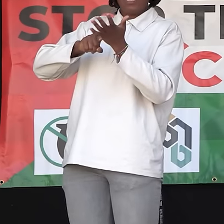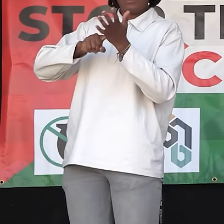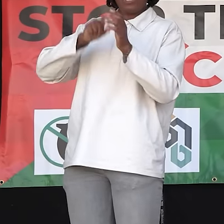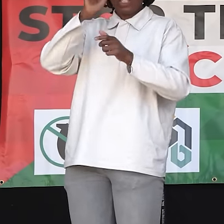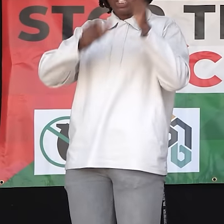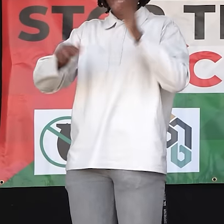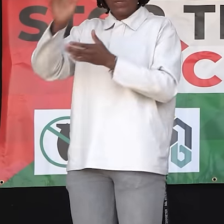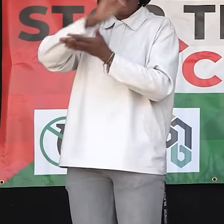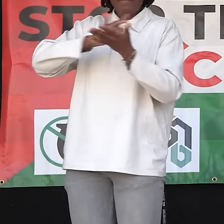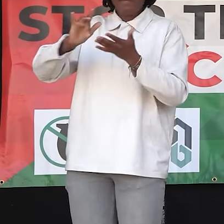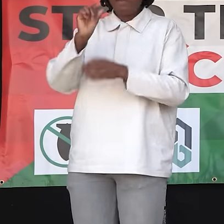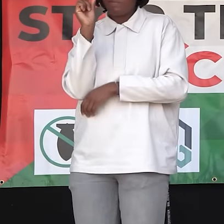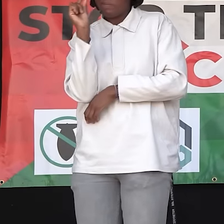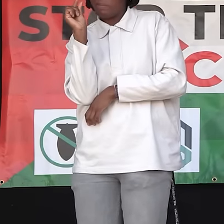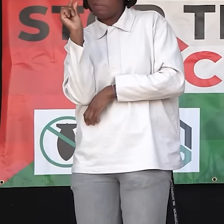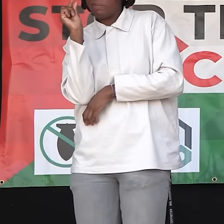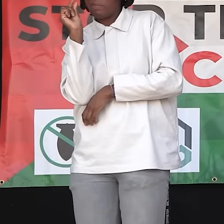are